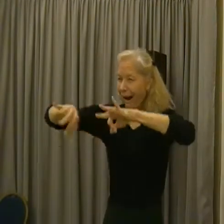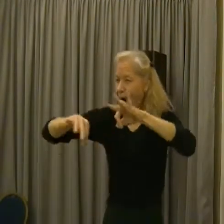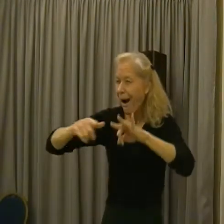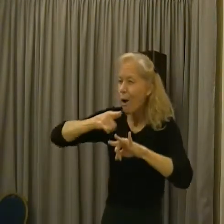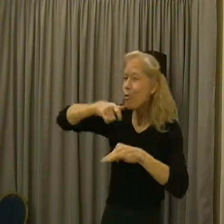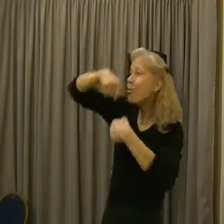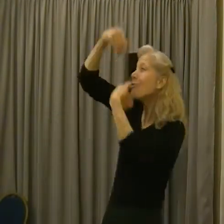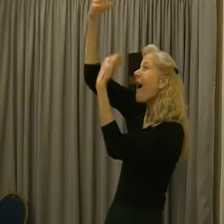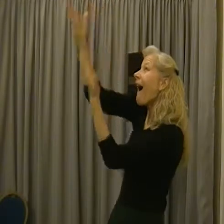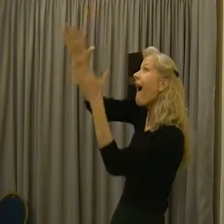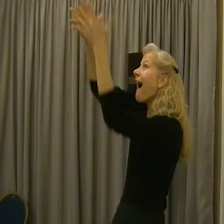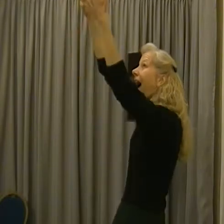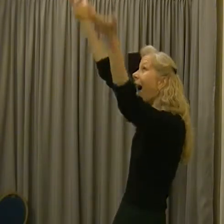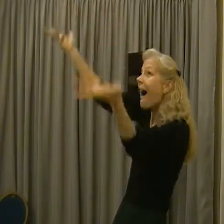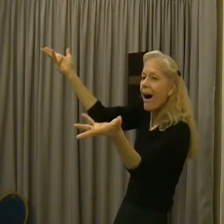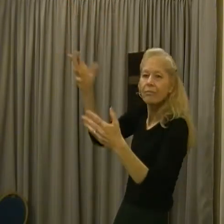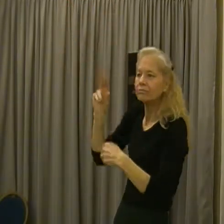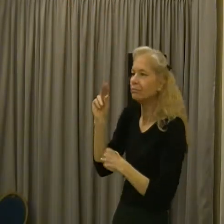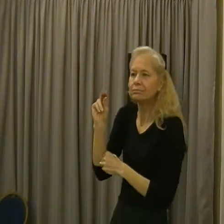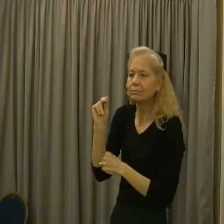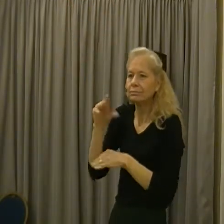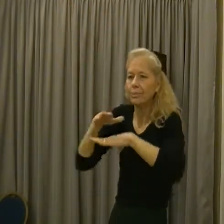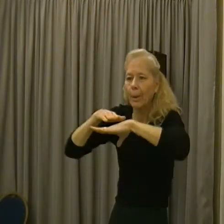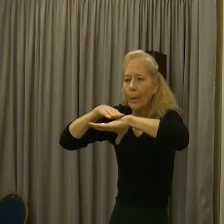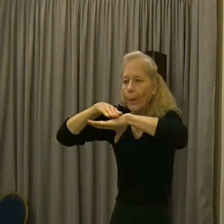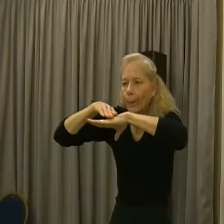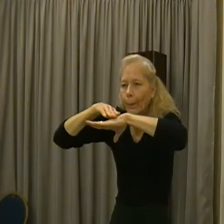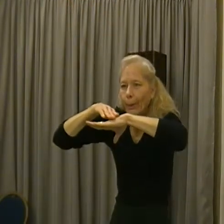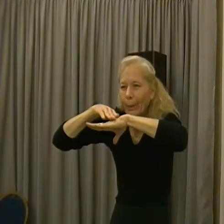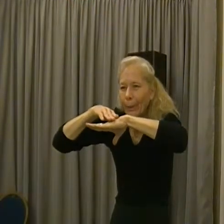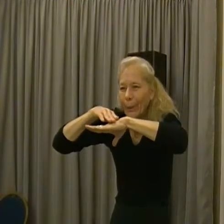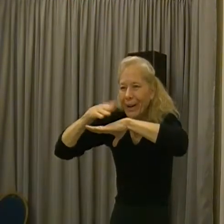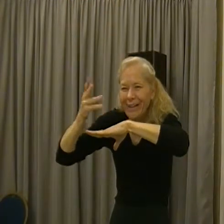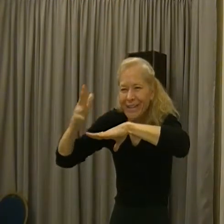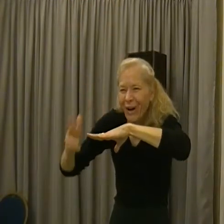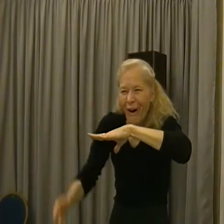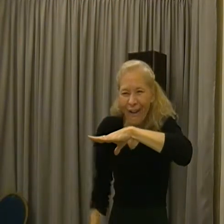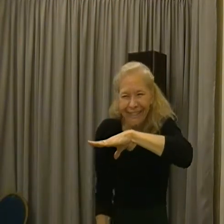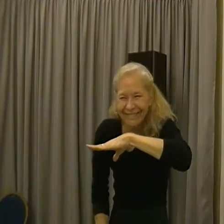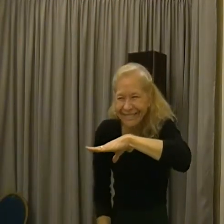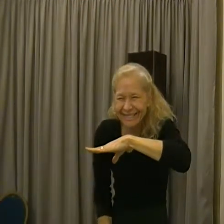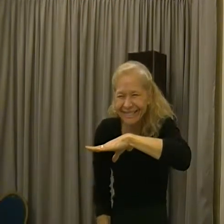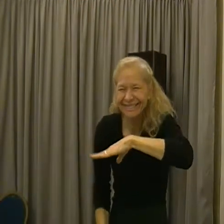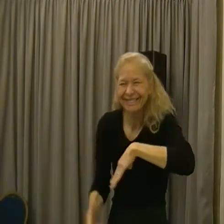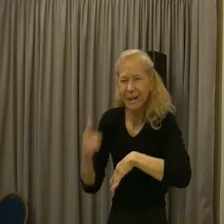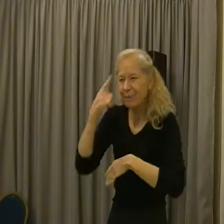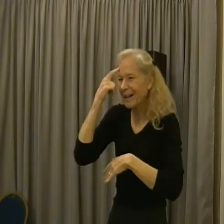your glory story? And we want to be among those who would glory in